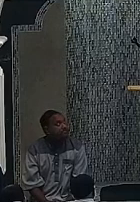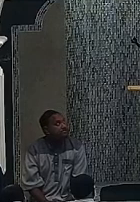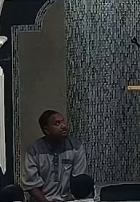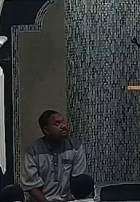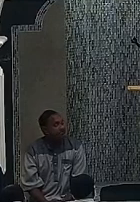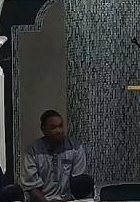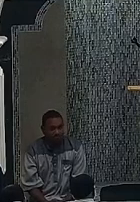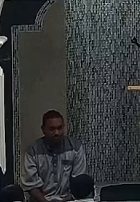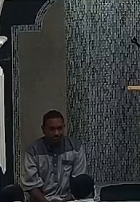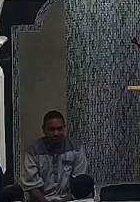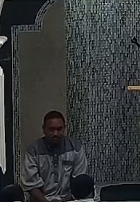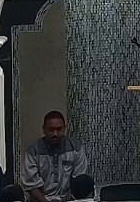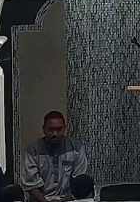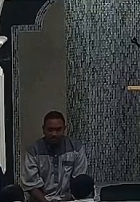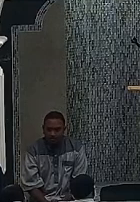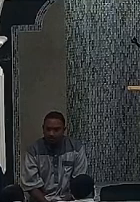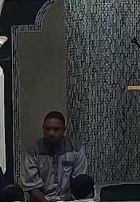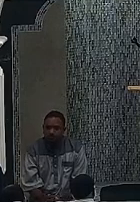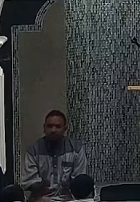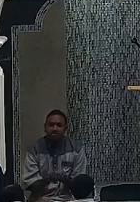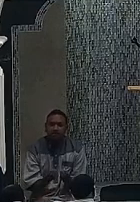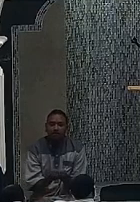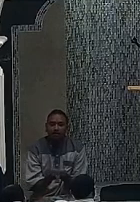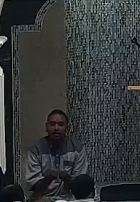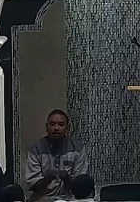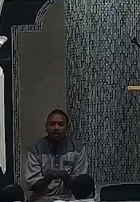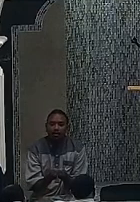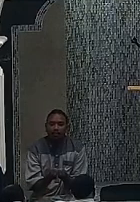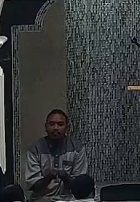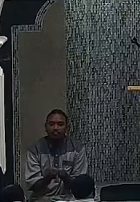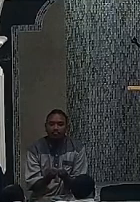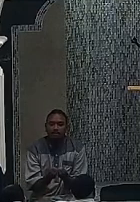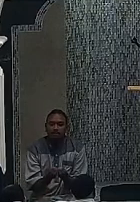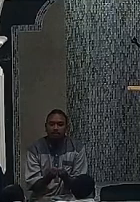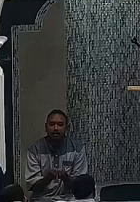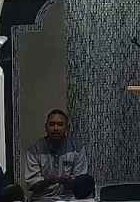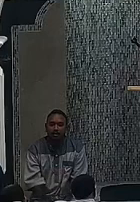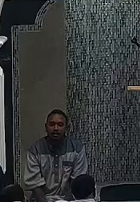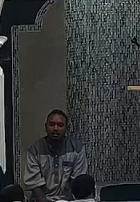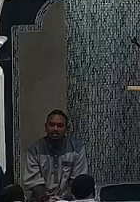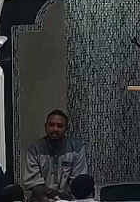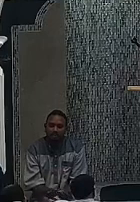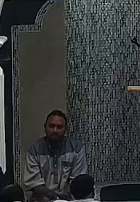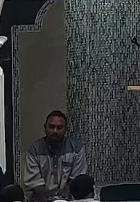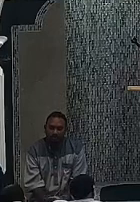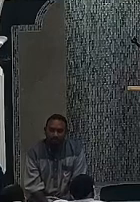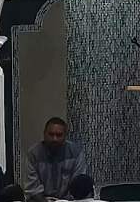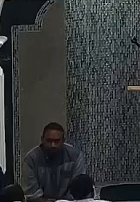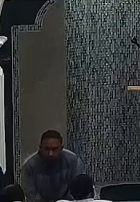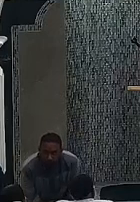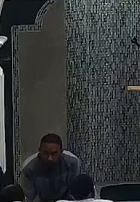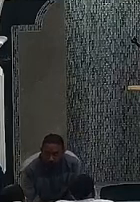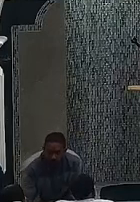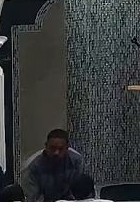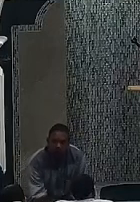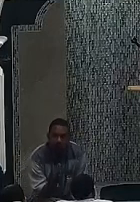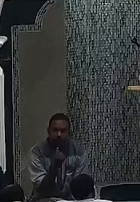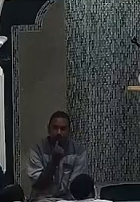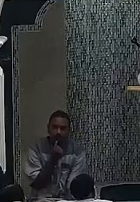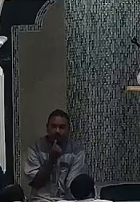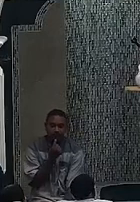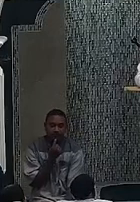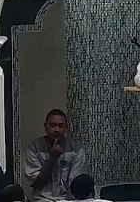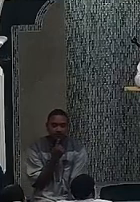is in secret. You know, to give with the right hand that which the left hand doesn't know about. But that's not the only way of